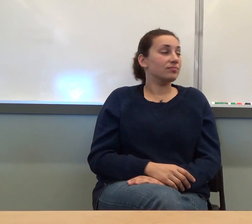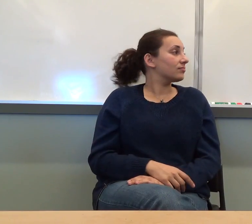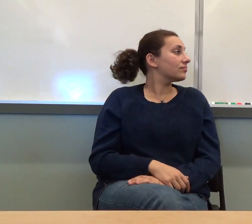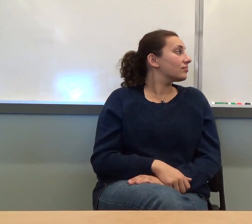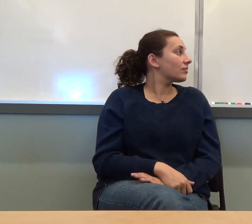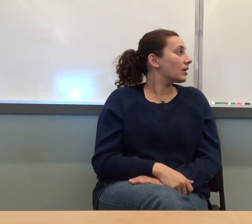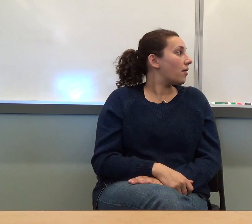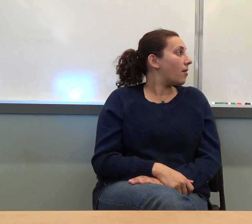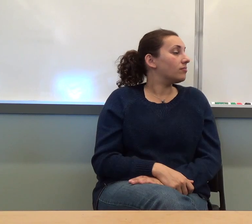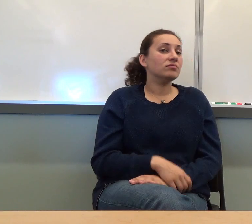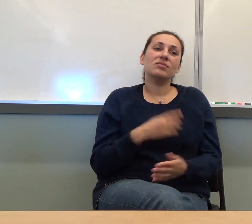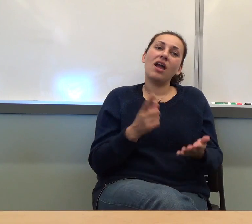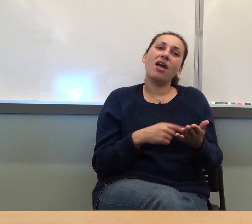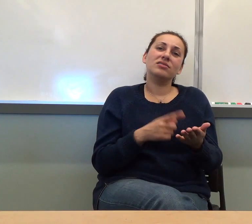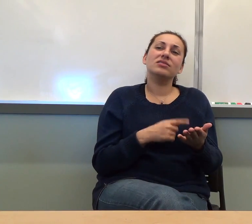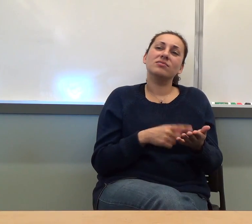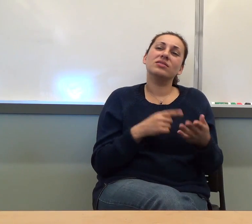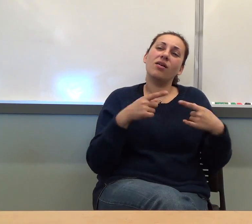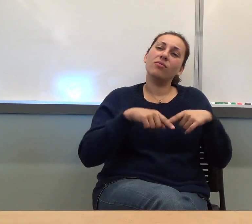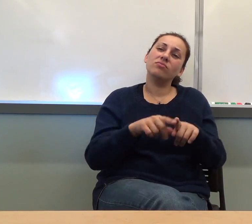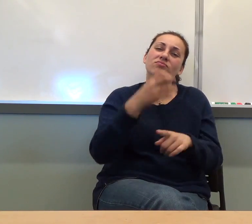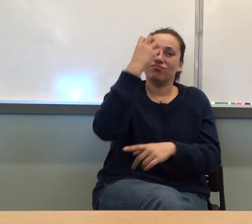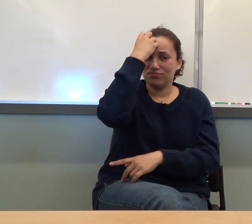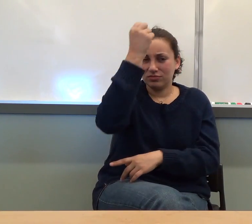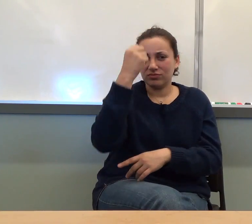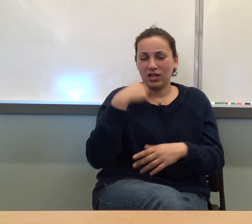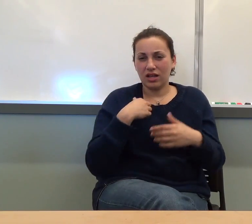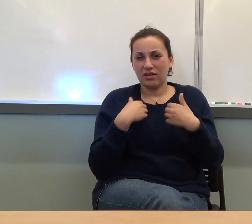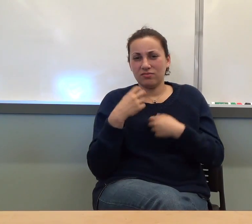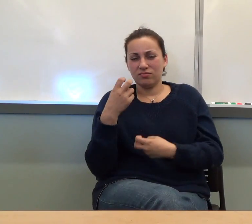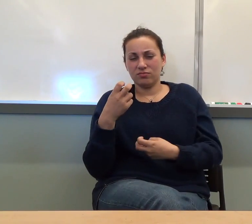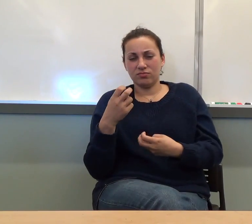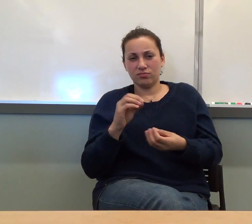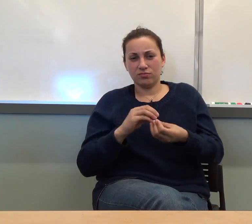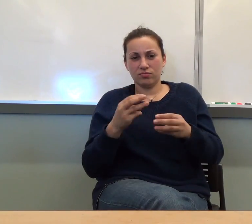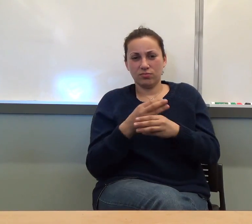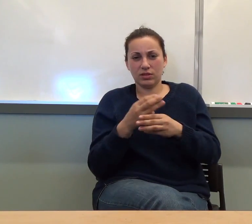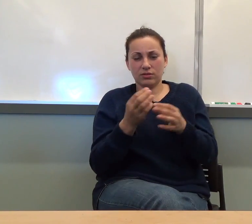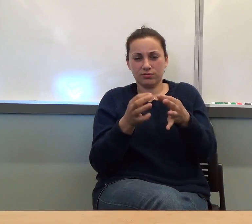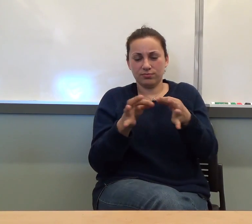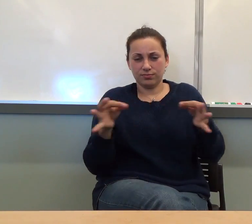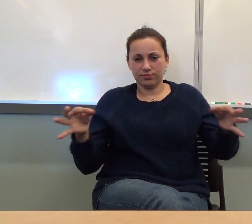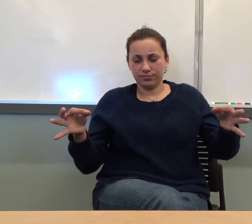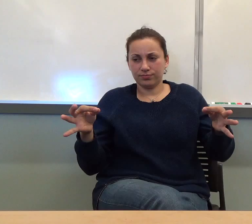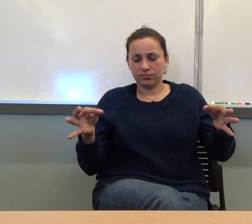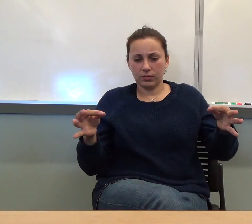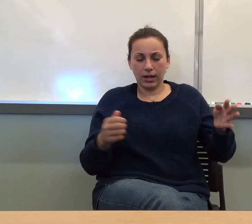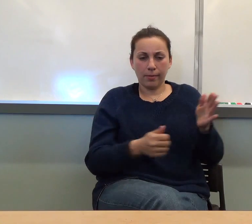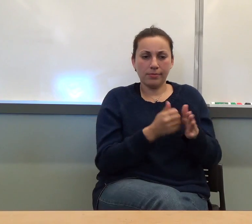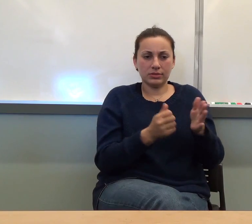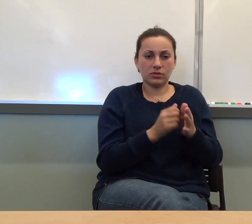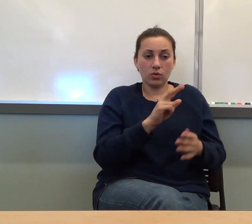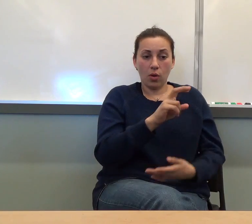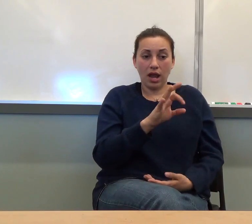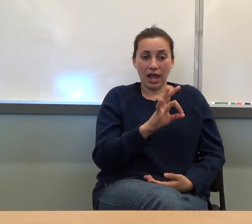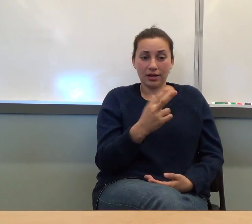This sometimes can take a while. They've got a problem down here on the bottom of 293 that does actually take some calculating. They're going to